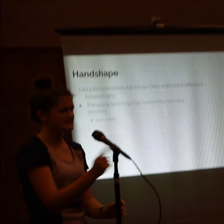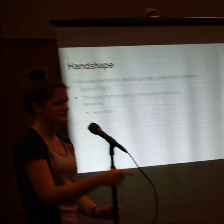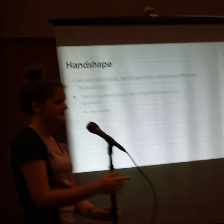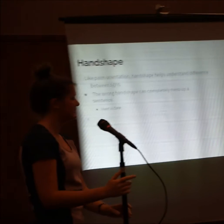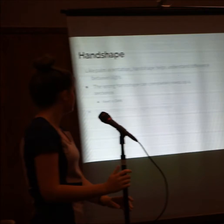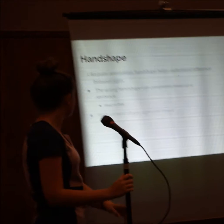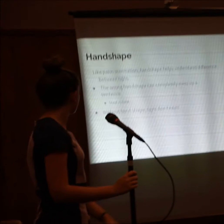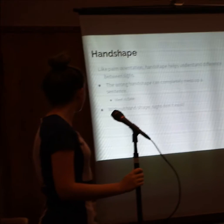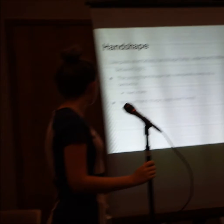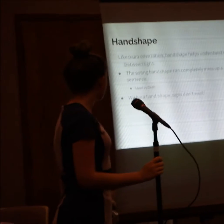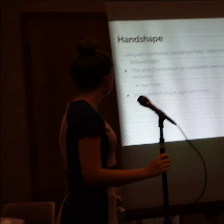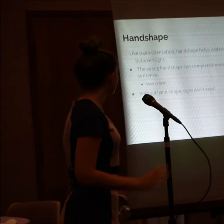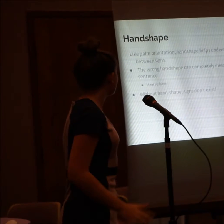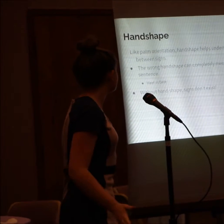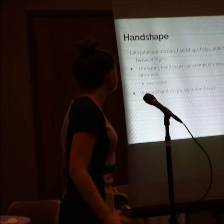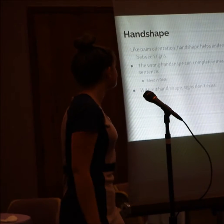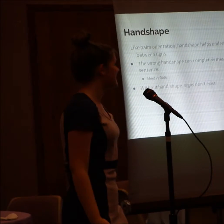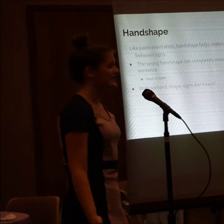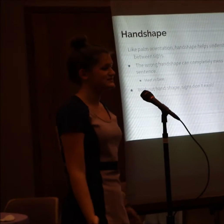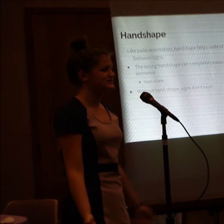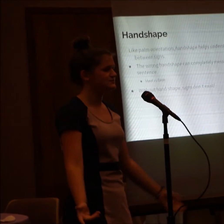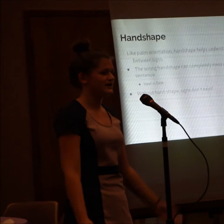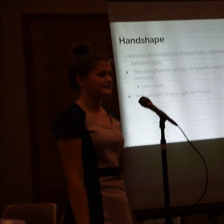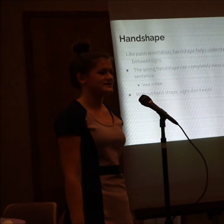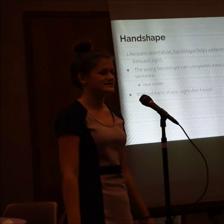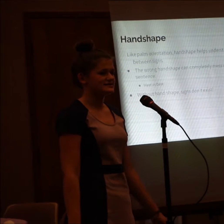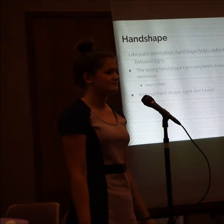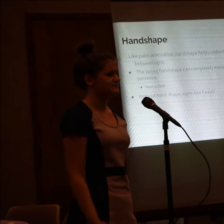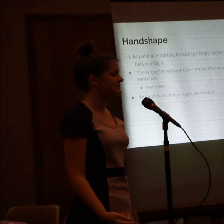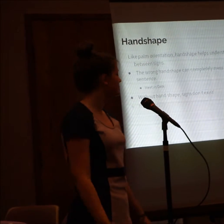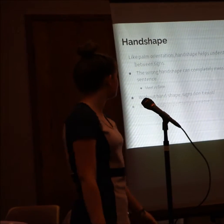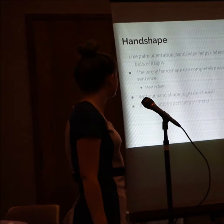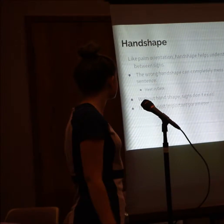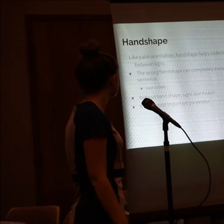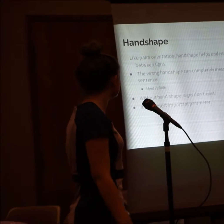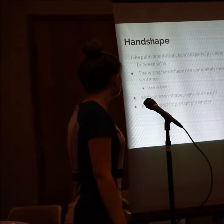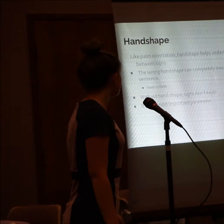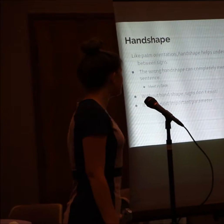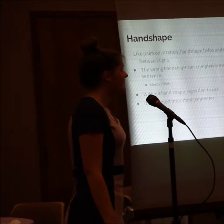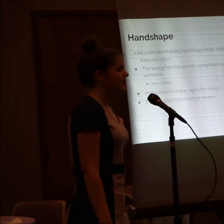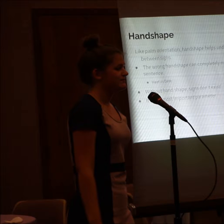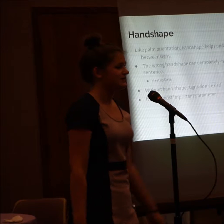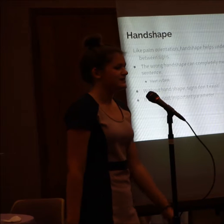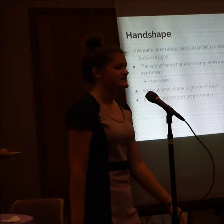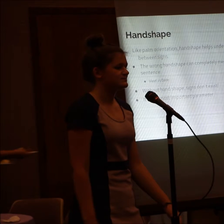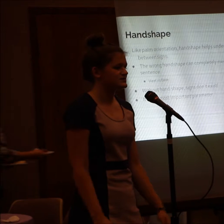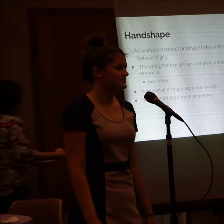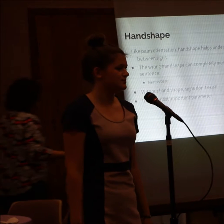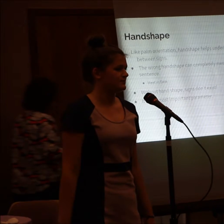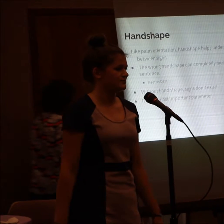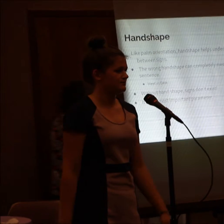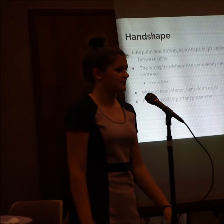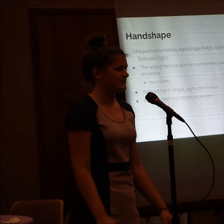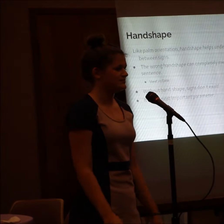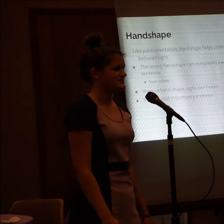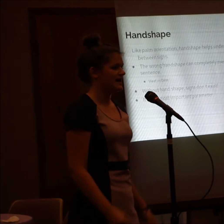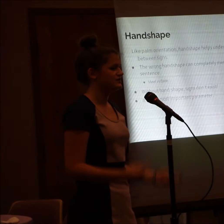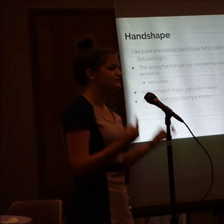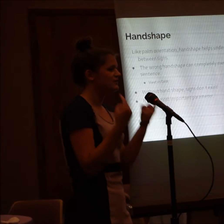sentence. Without hand-shaped signs do not exist. It's completely impossible. In my opinion, it's the most important parameter in sign. You are